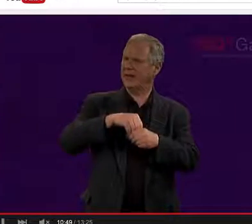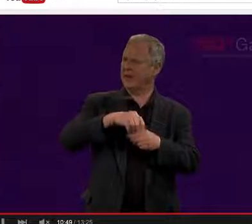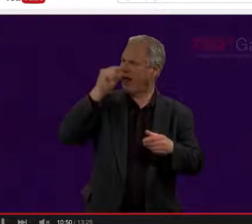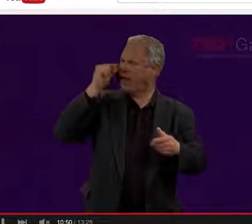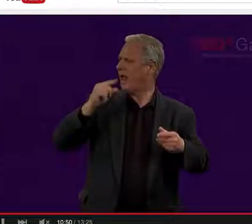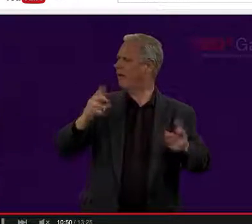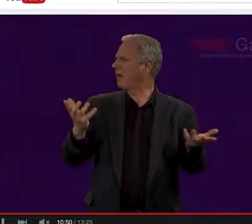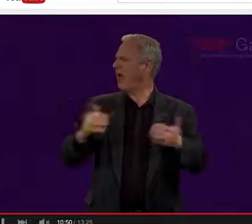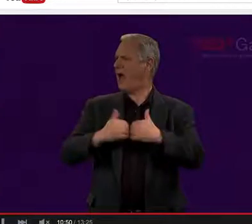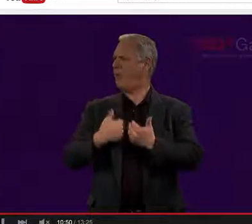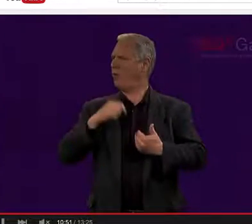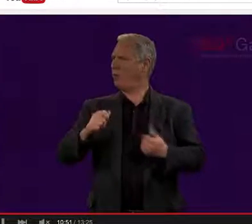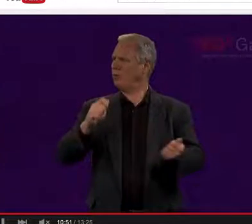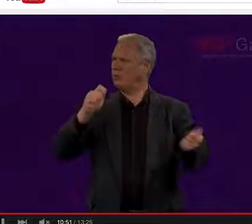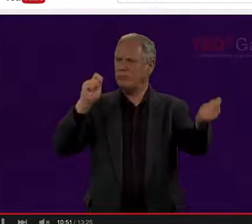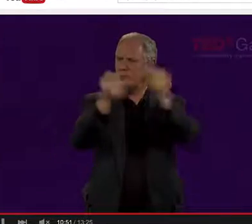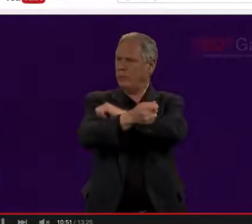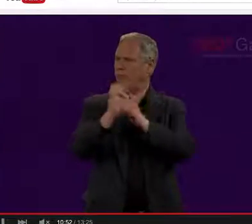discussed